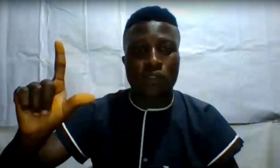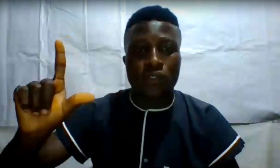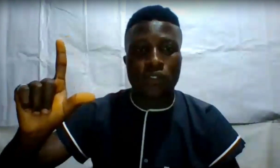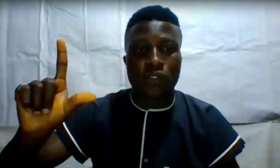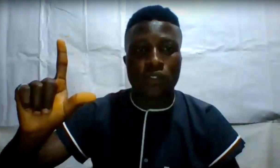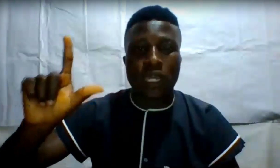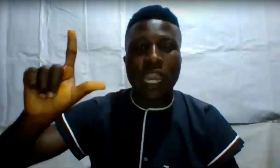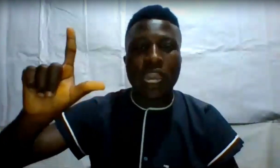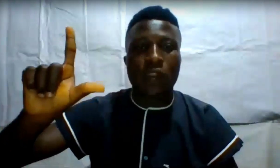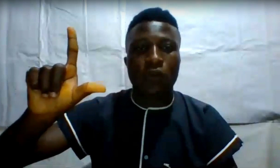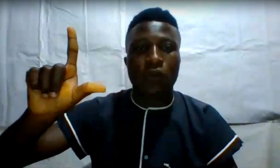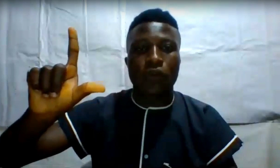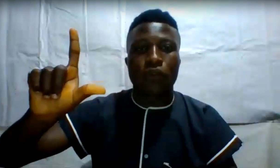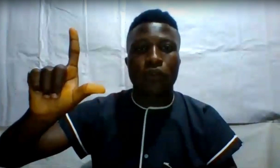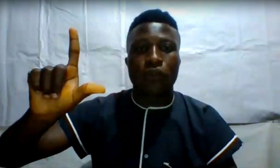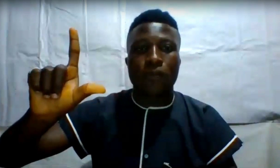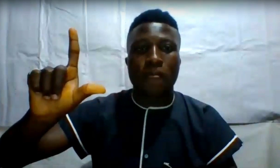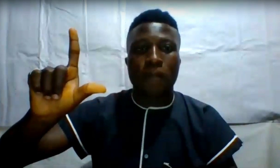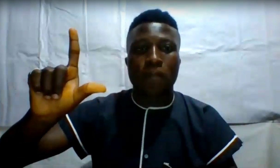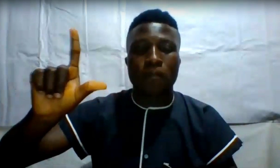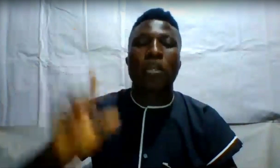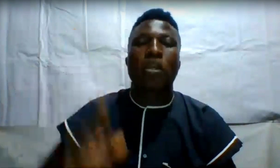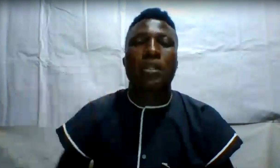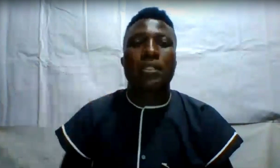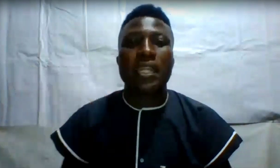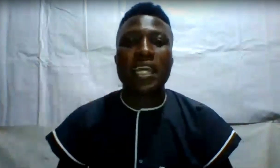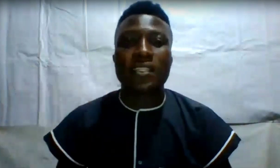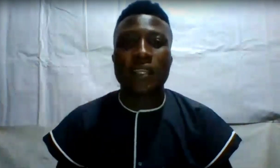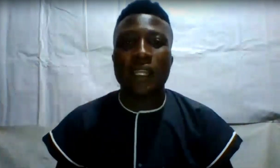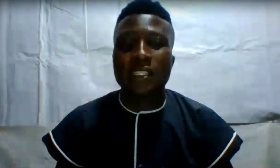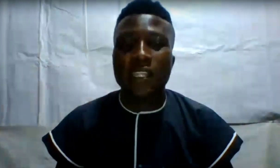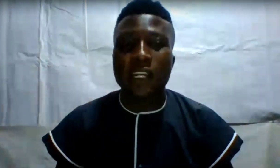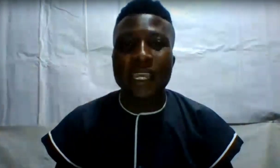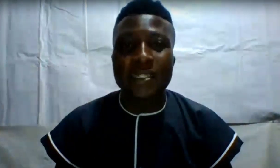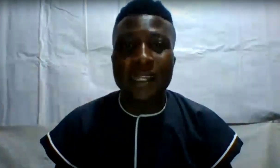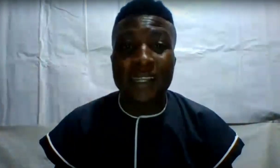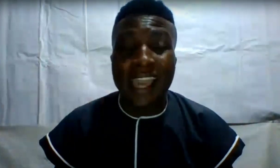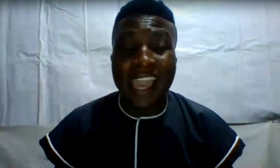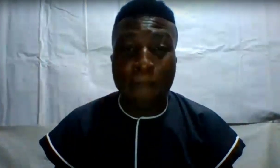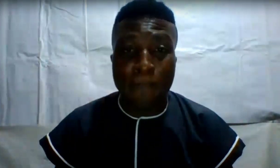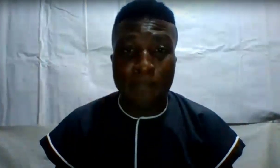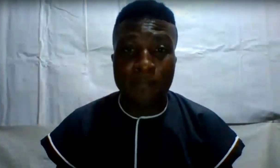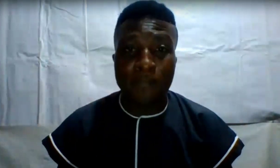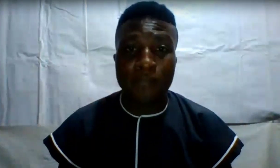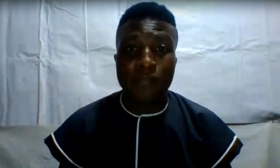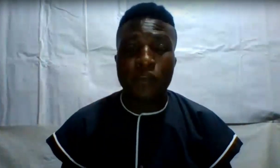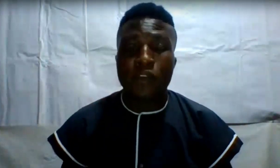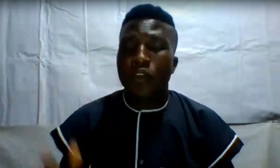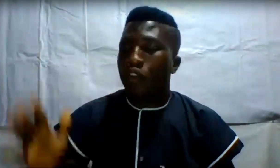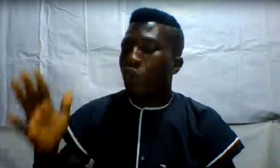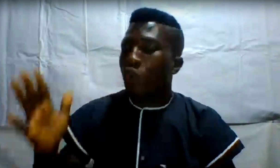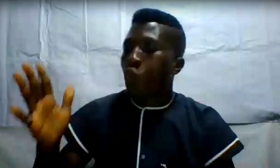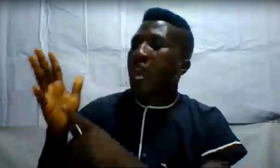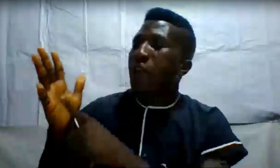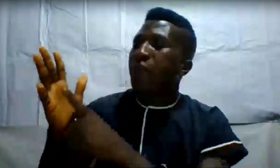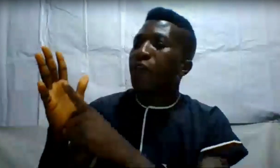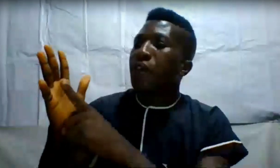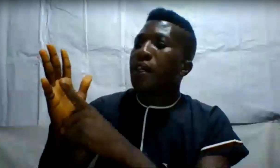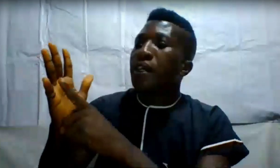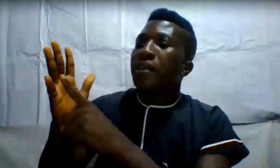L. The next letter is letter M. So we have the ring